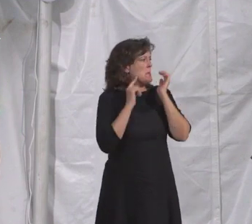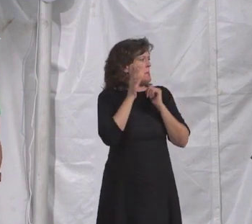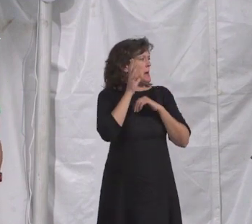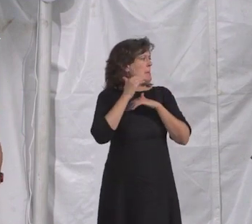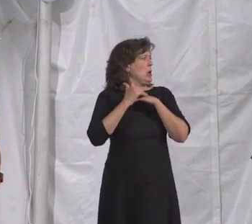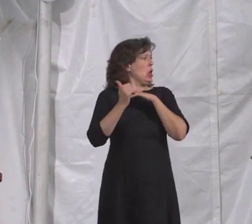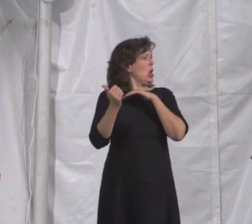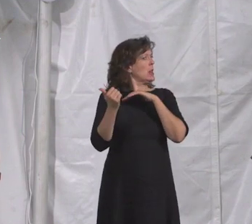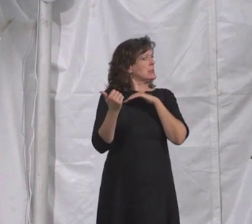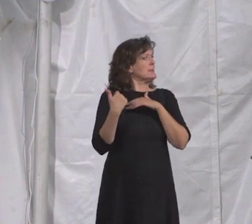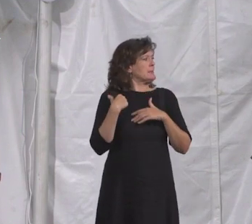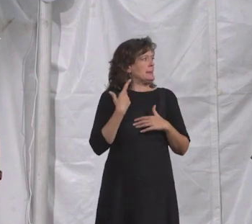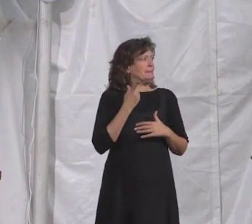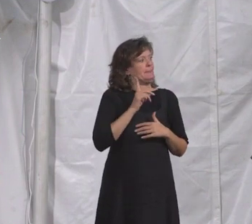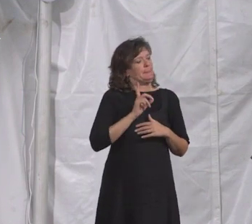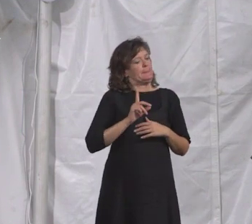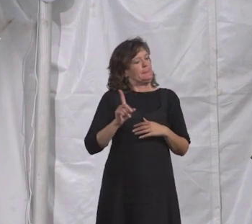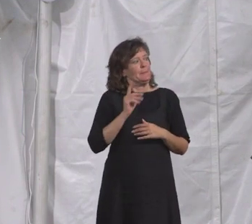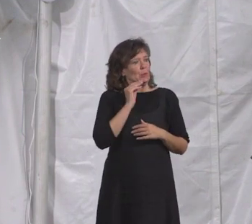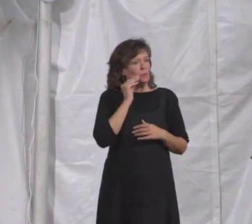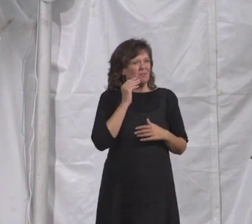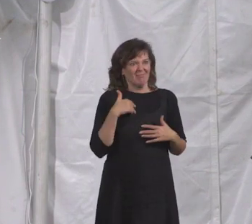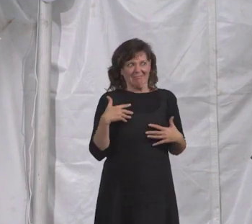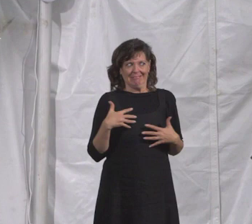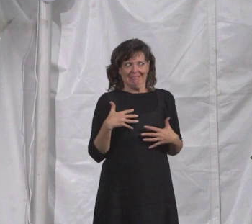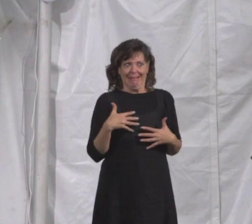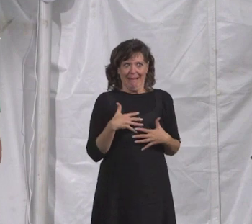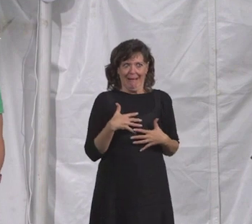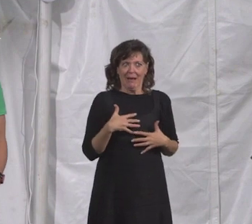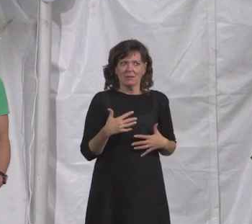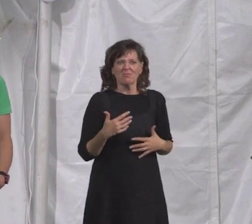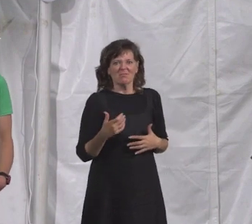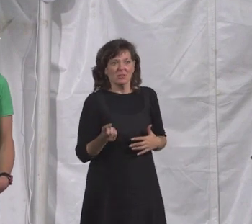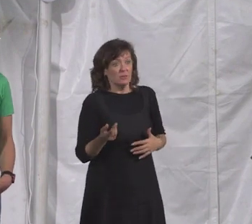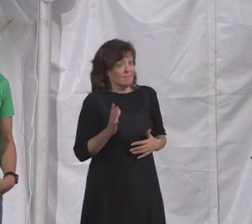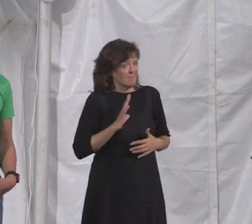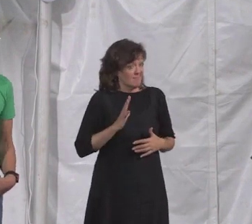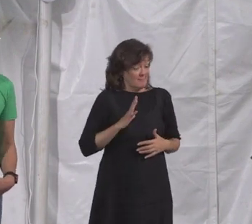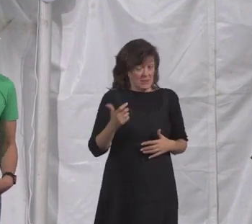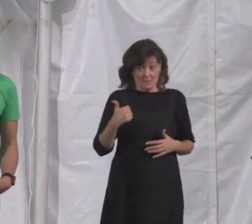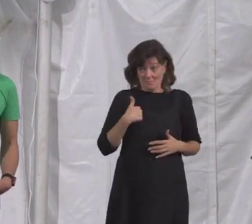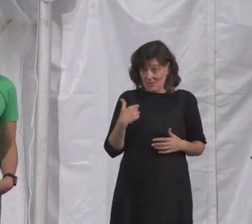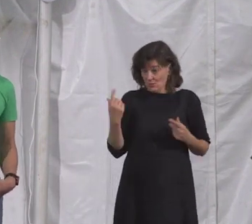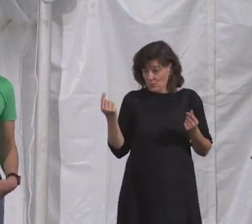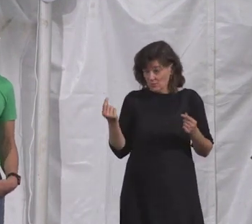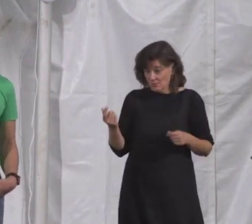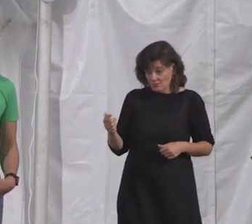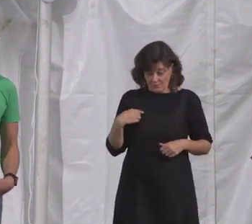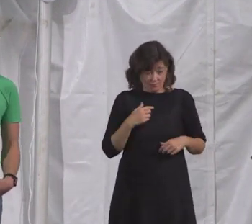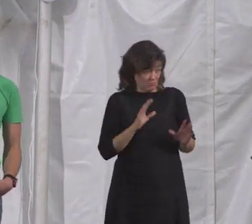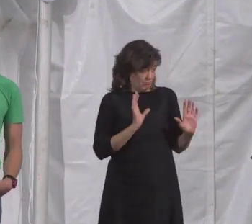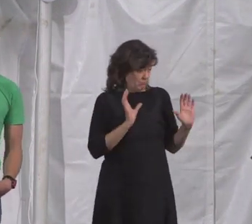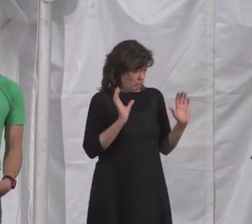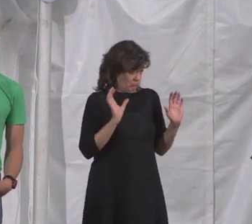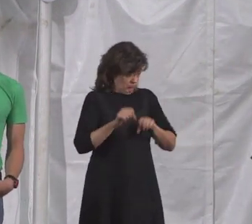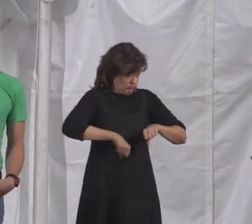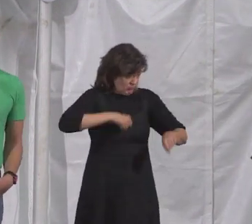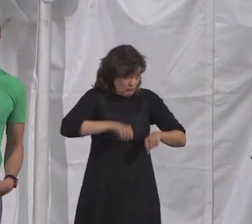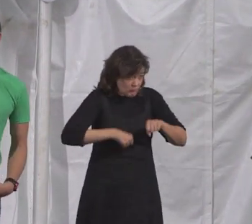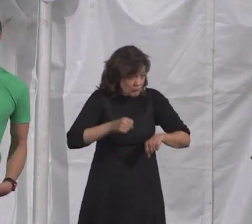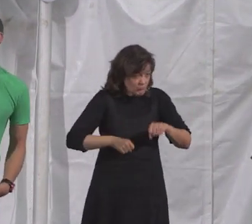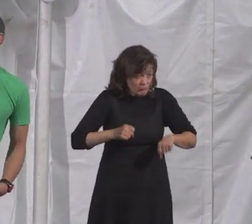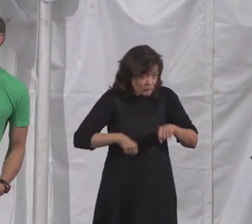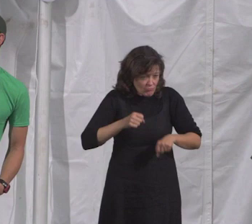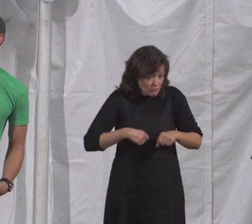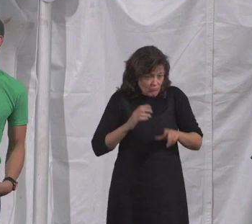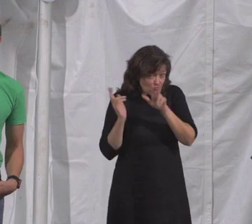I must return home." But we were going down the hill, and I was looking for dogs. Now, I'll tell you why I was looking for dogs. Because